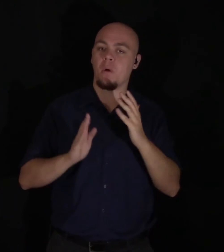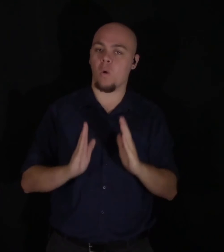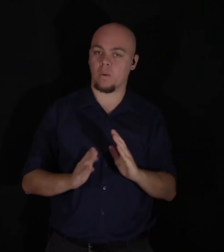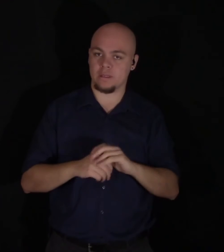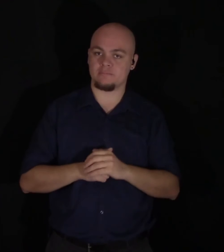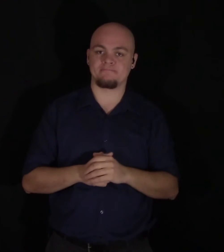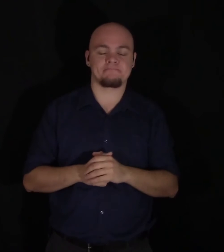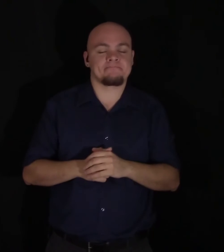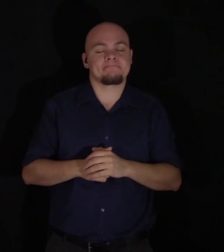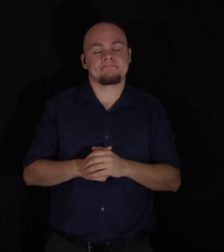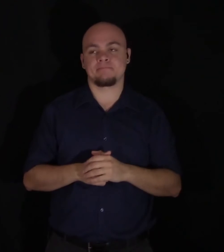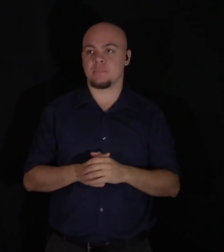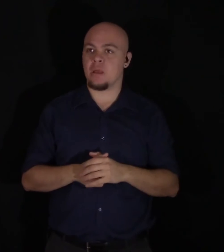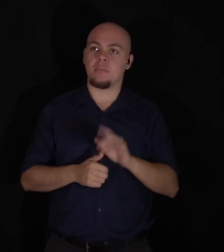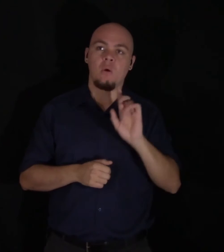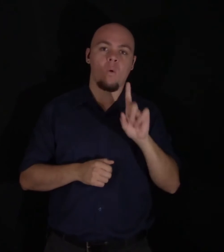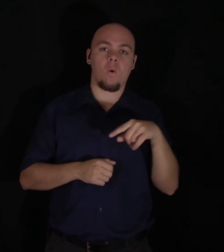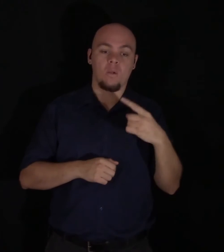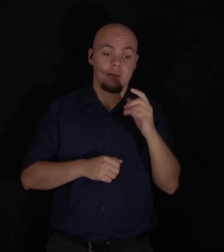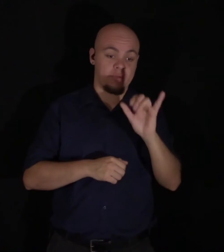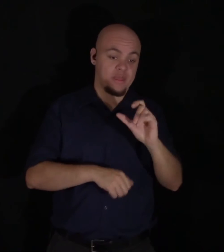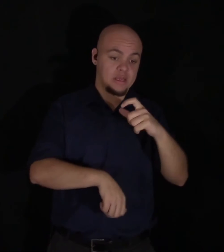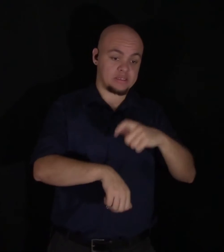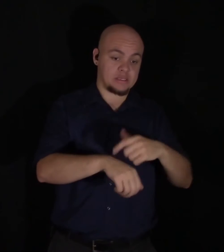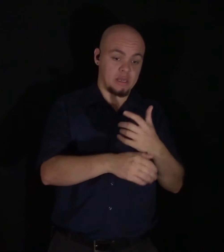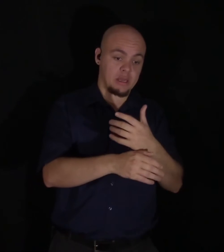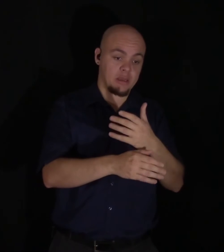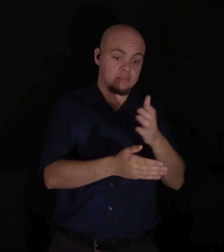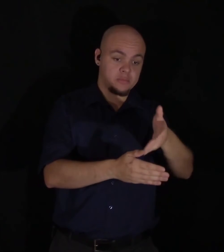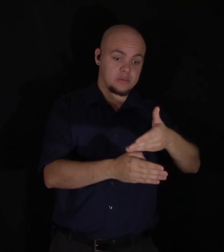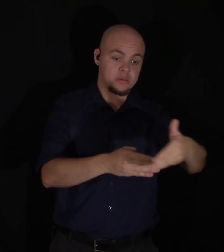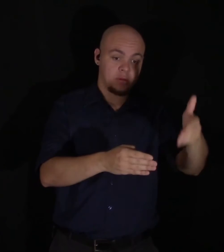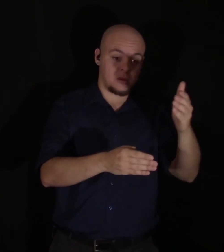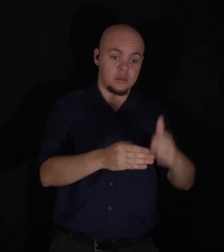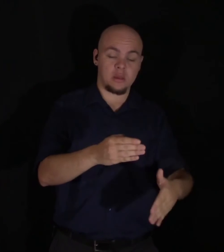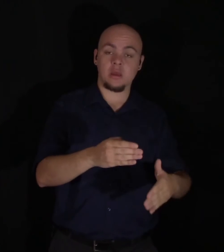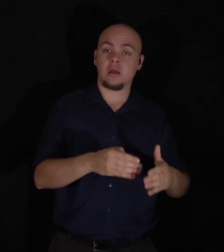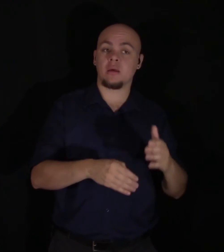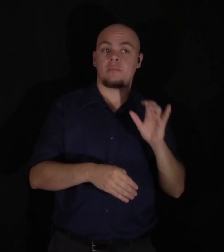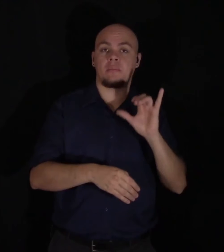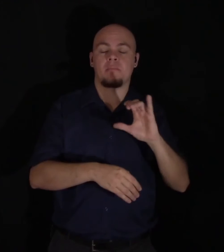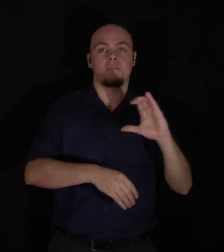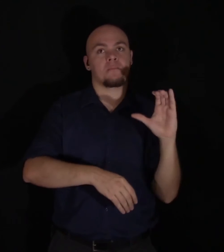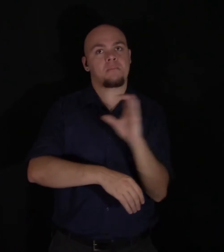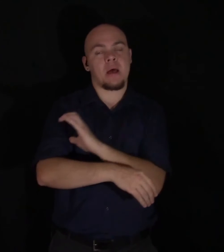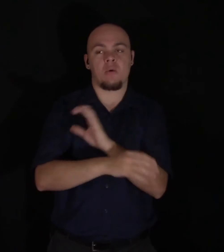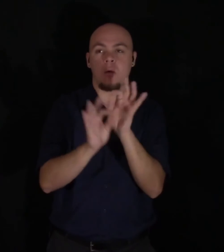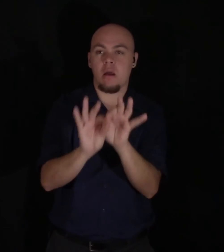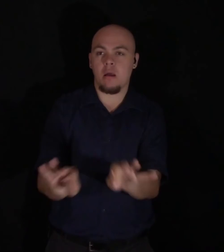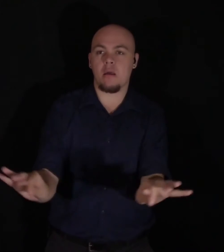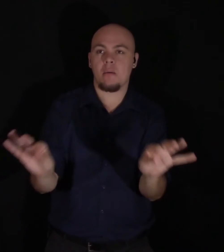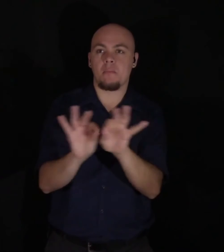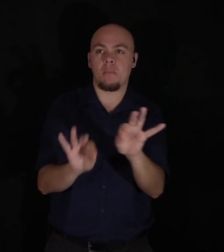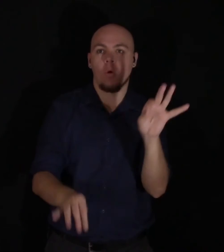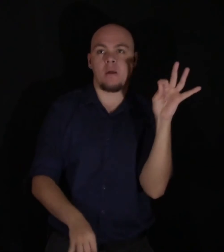was only when it had ceased to be in my power to derive its most important benefits from such a